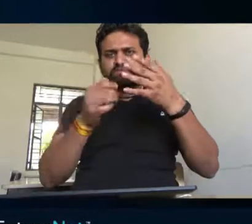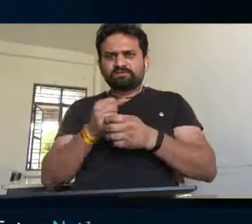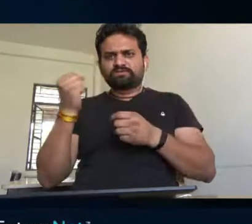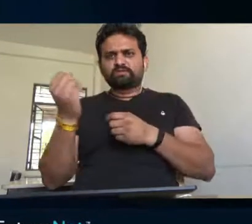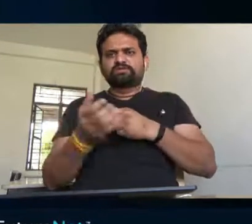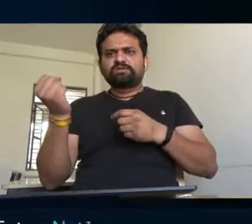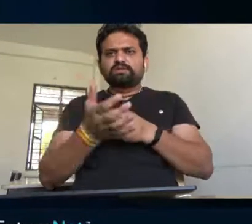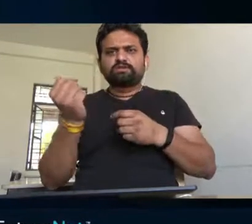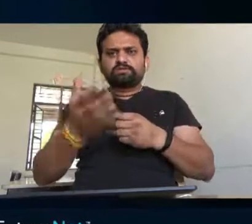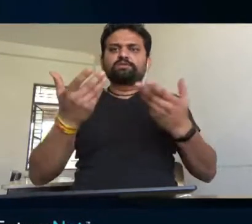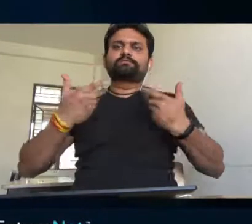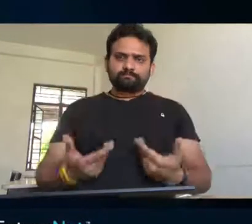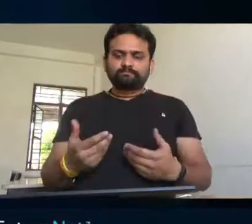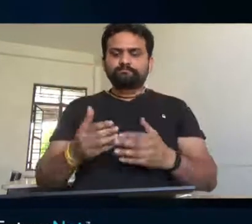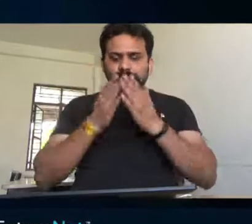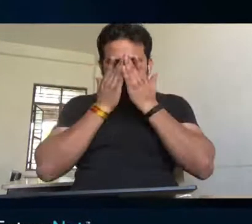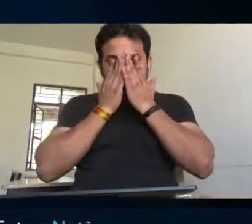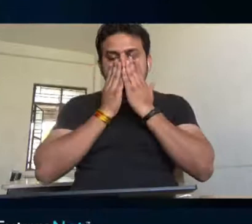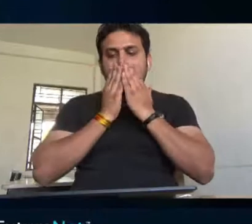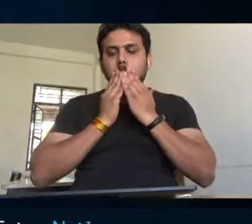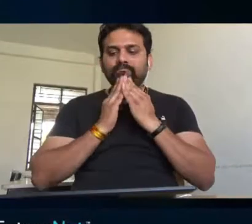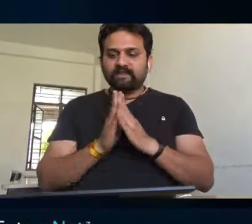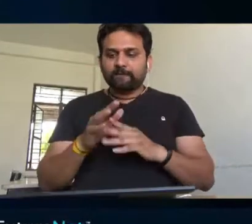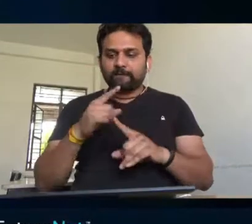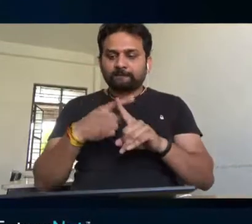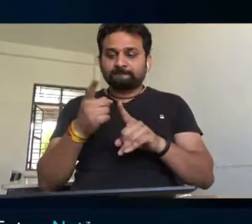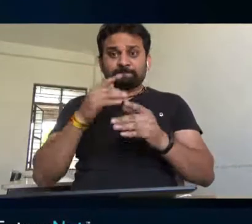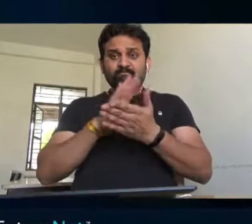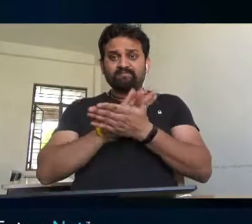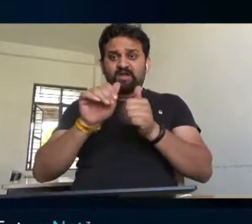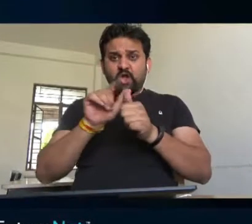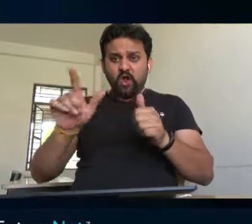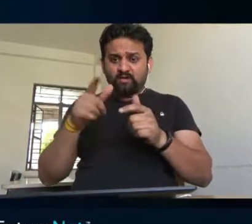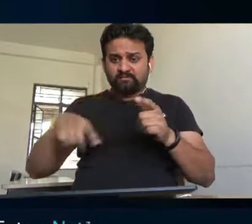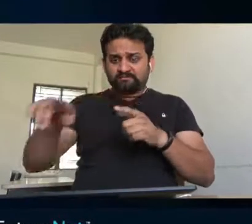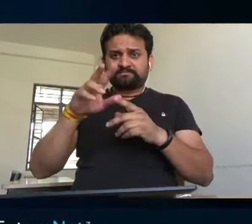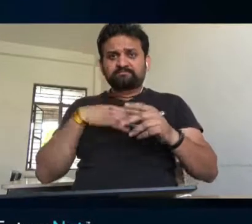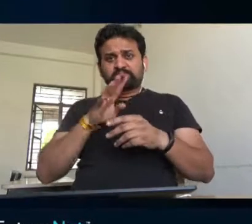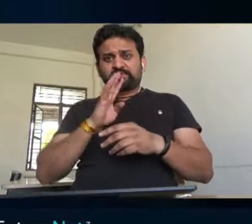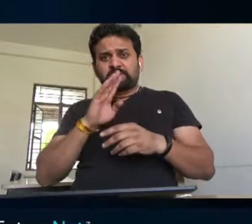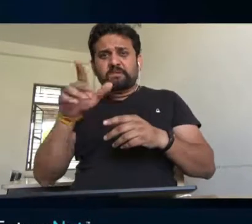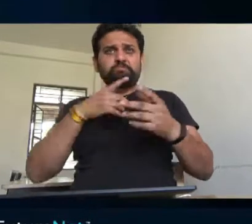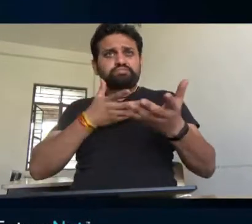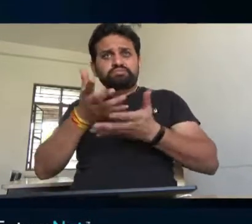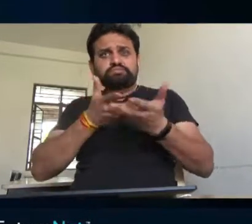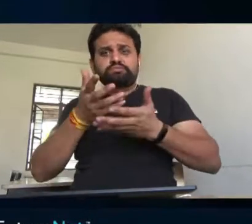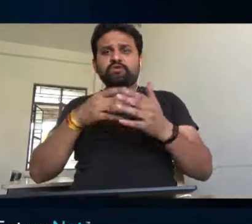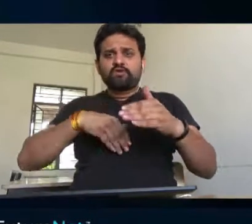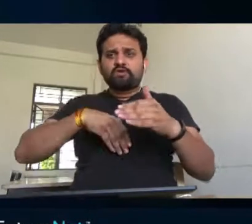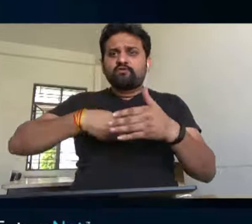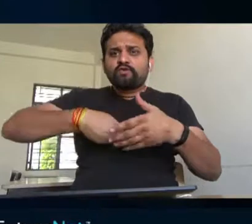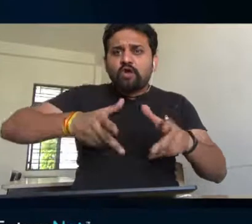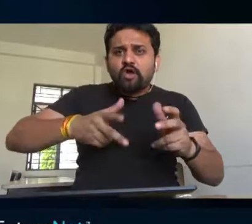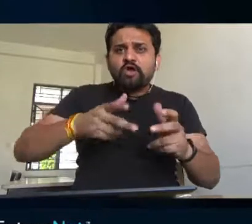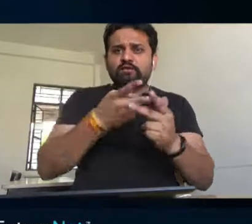course in the whole Europe. So this is really, really good what FutureNet is doing, and how they are helping us